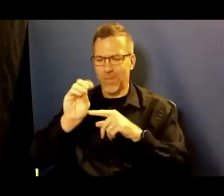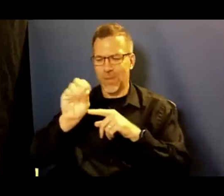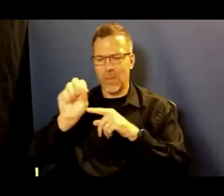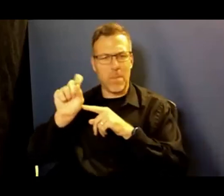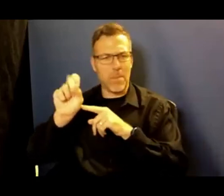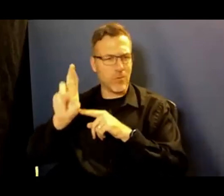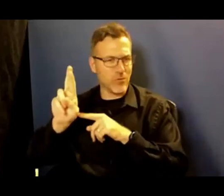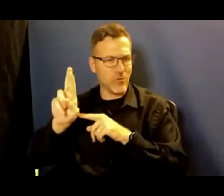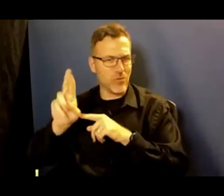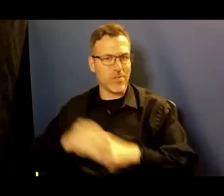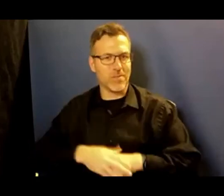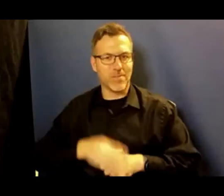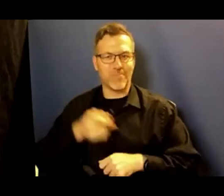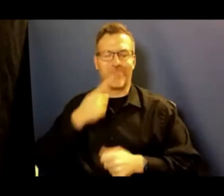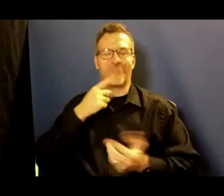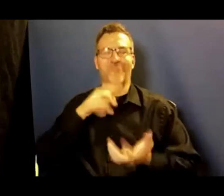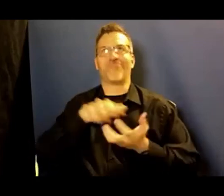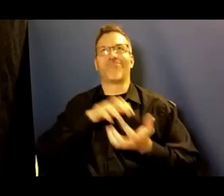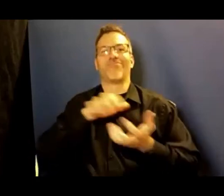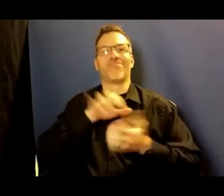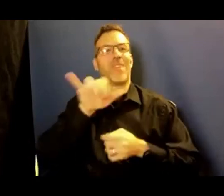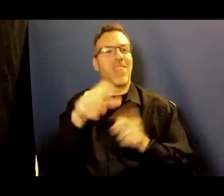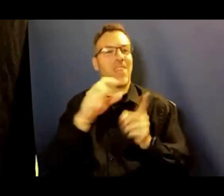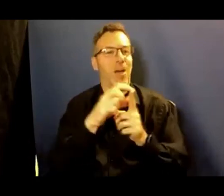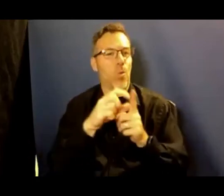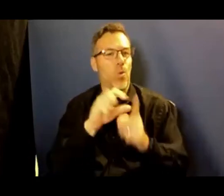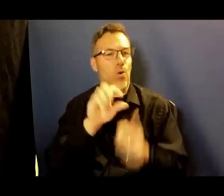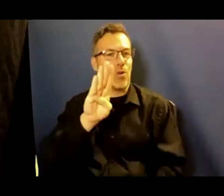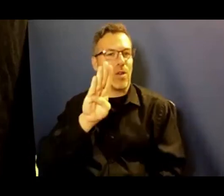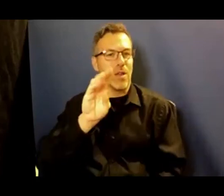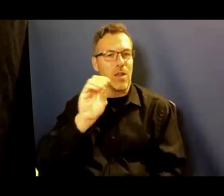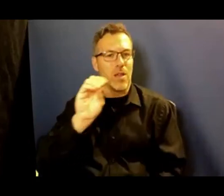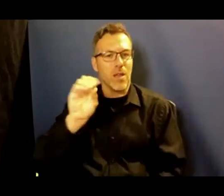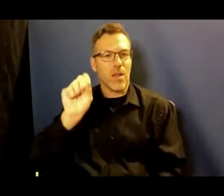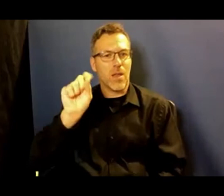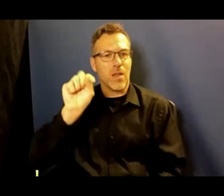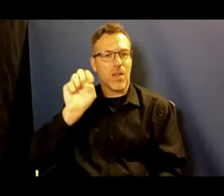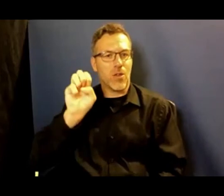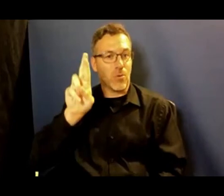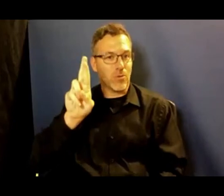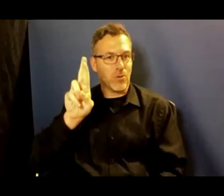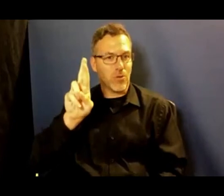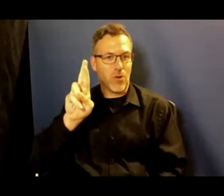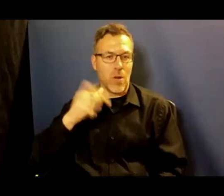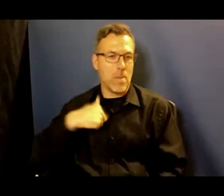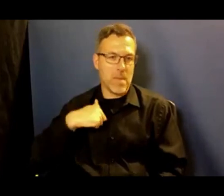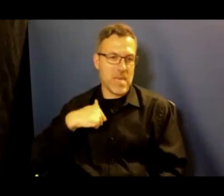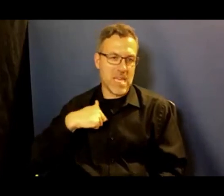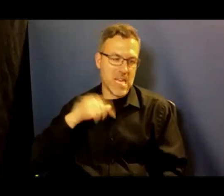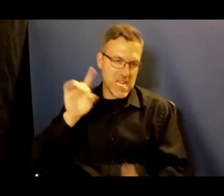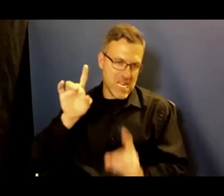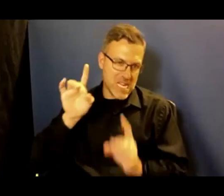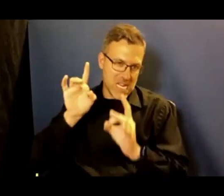I'm laughing because I think the word booster is my new equivalent of a 4-letter word.